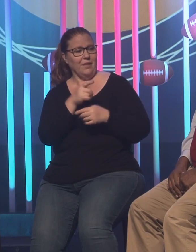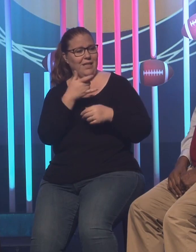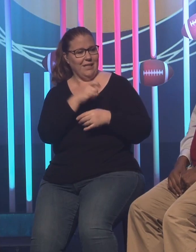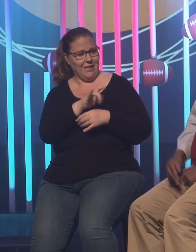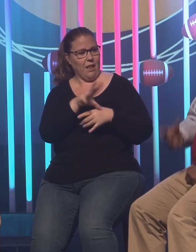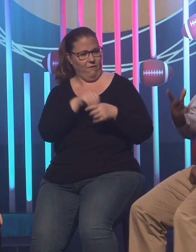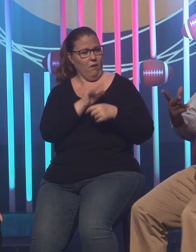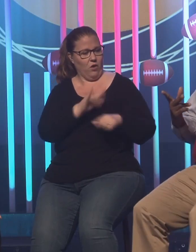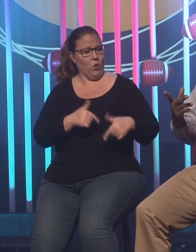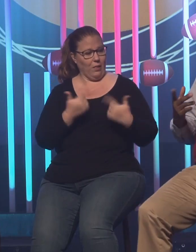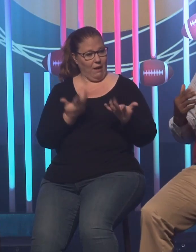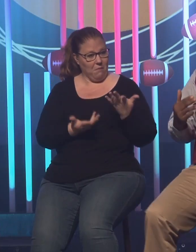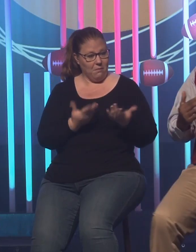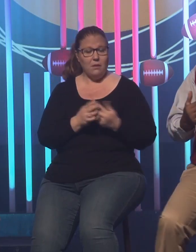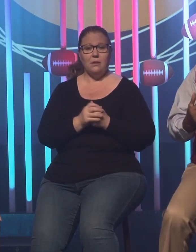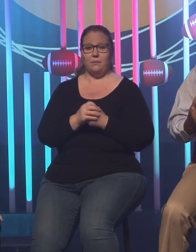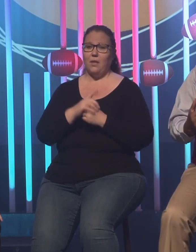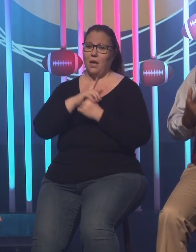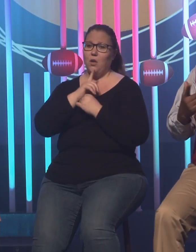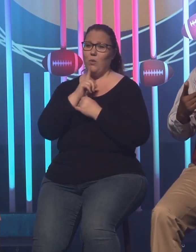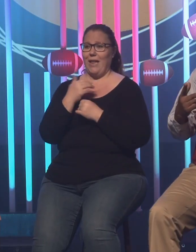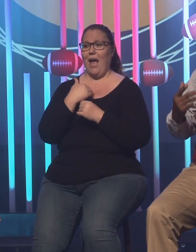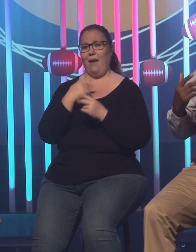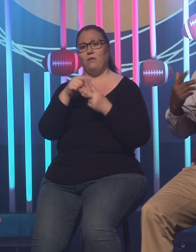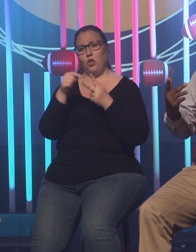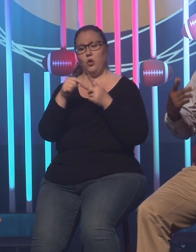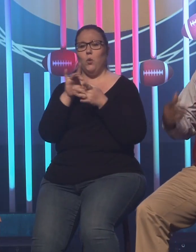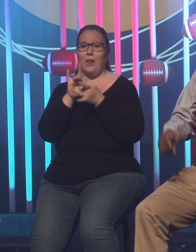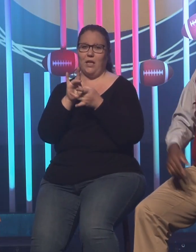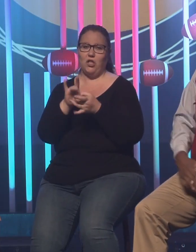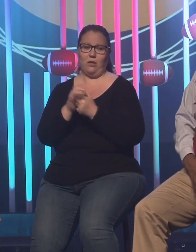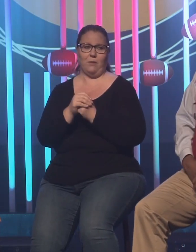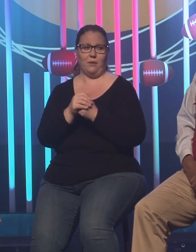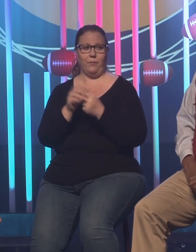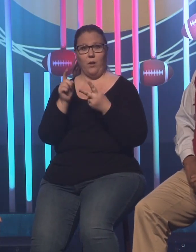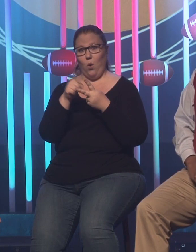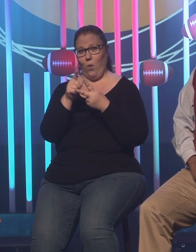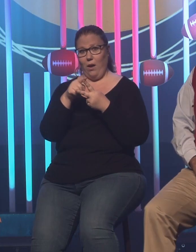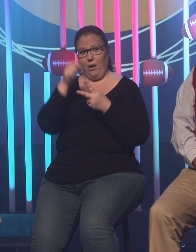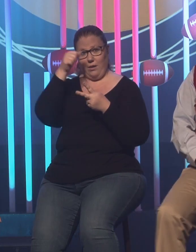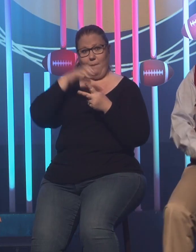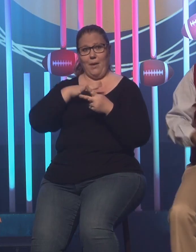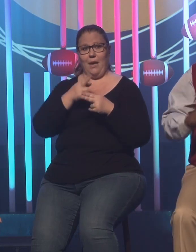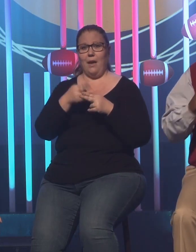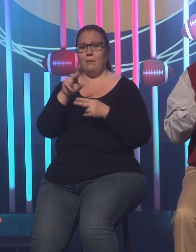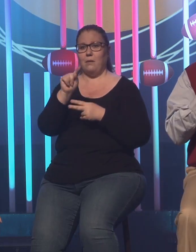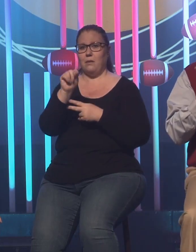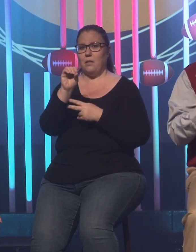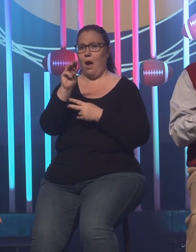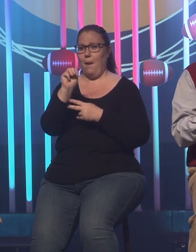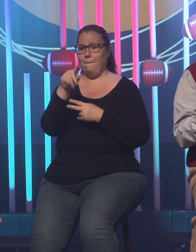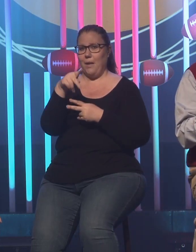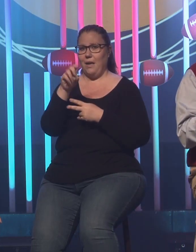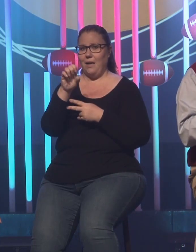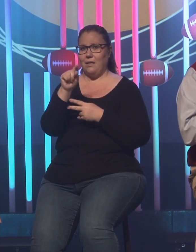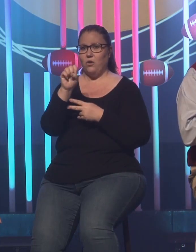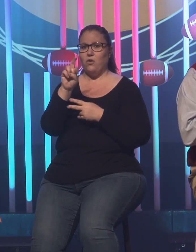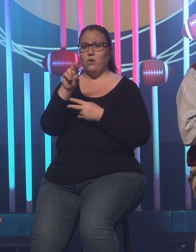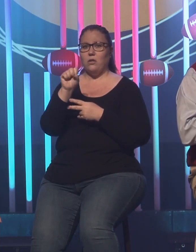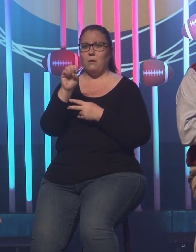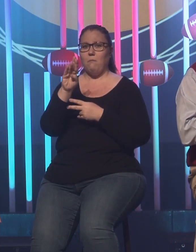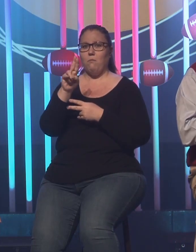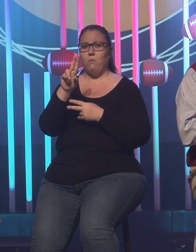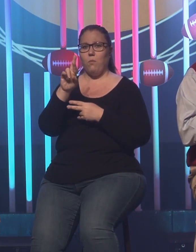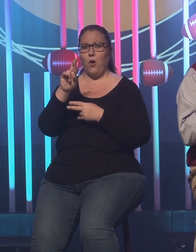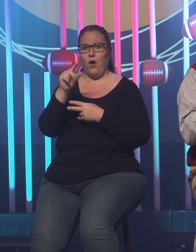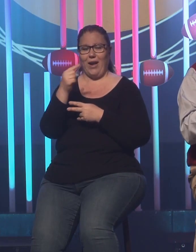perhaps? Yeah, I really have two relationships. One is a guy named Tom Petersburg. Now, Tom can't see anymore because